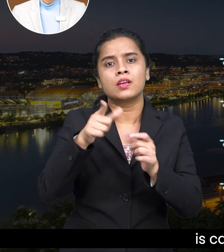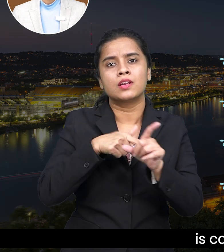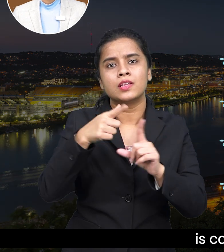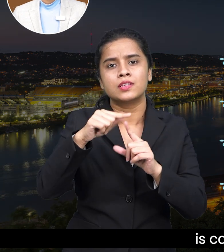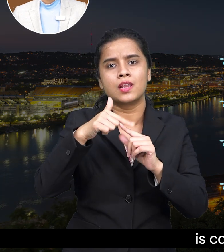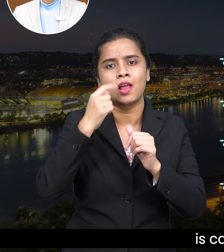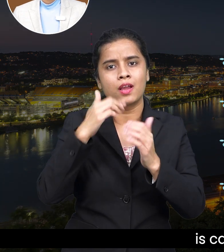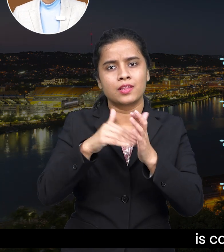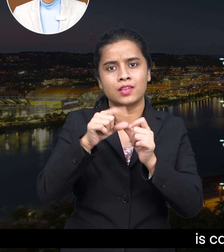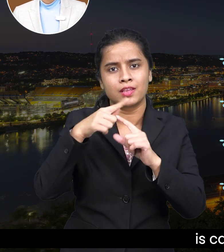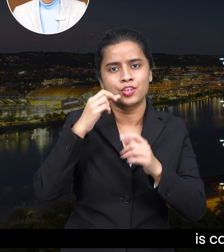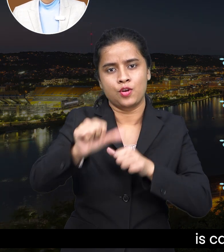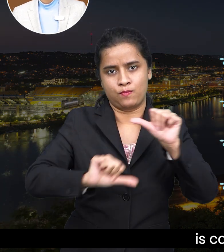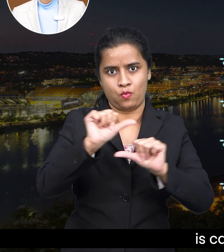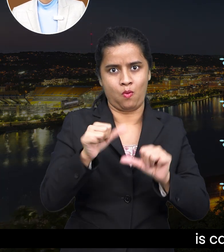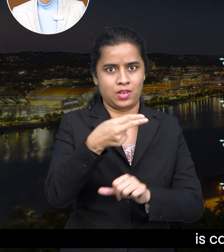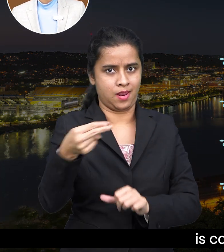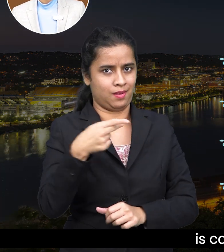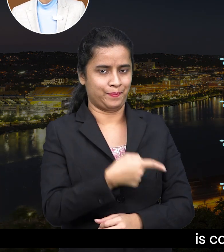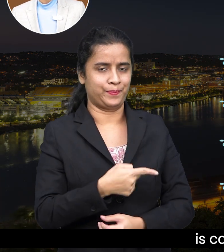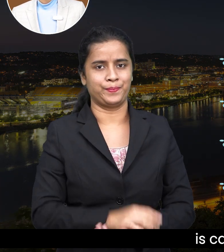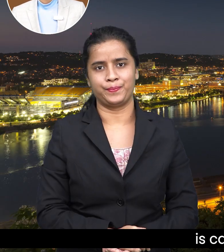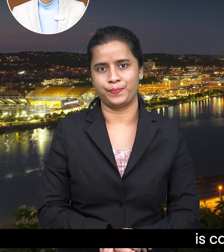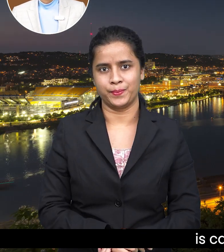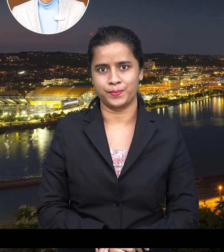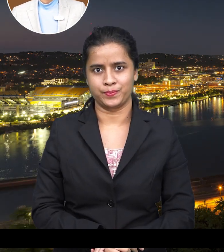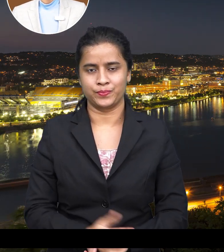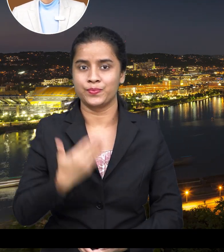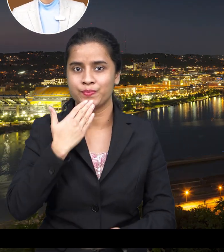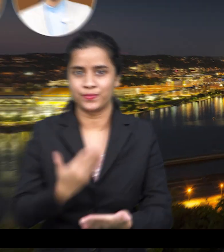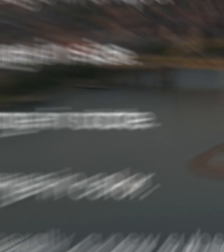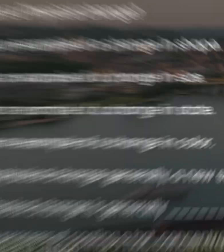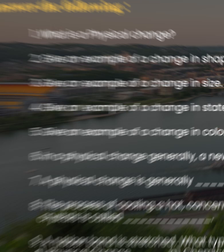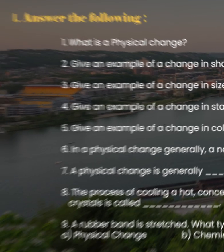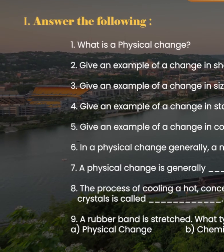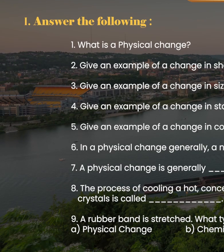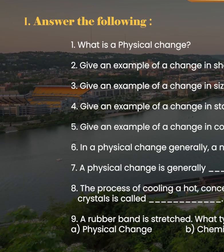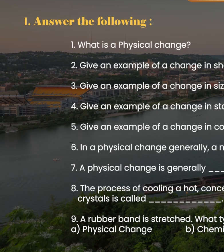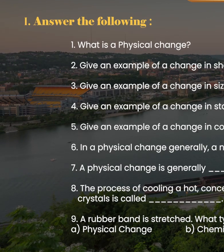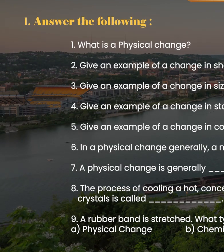crystallization. Thank you.